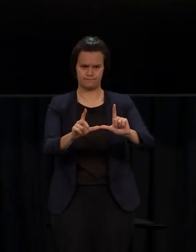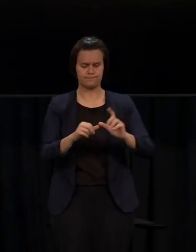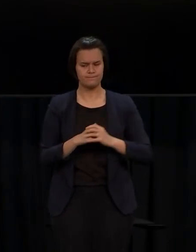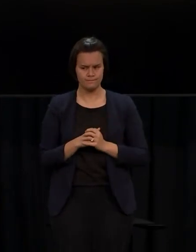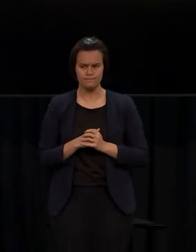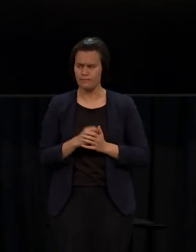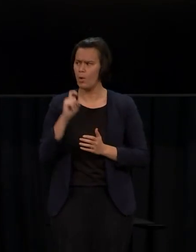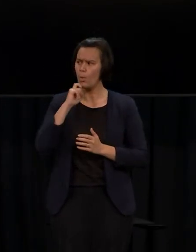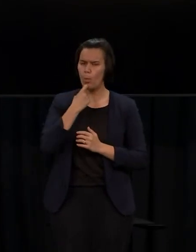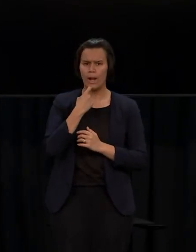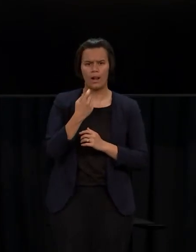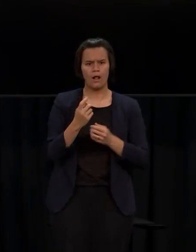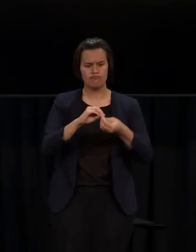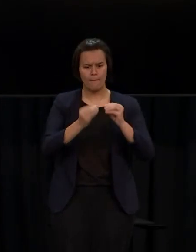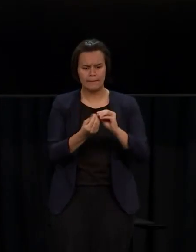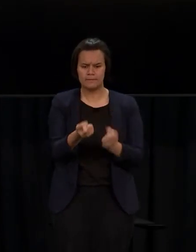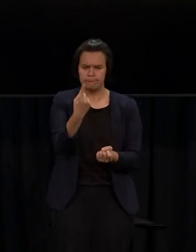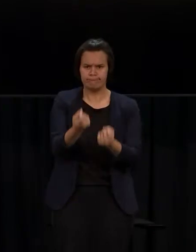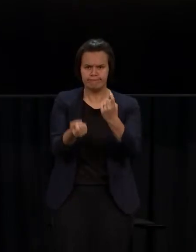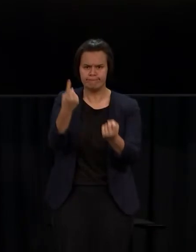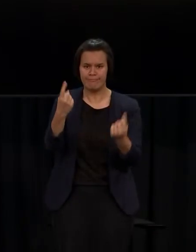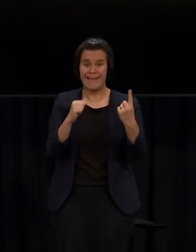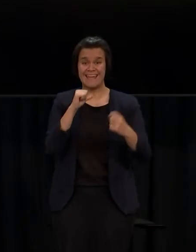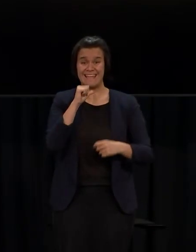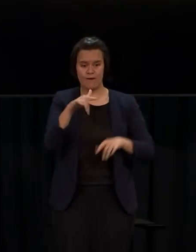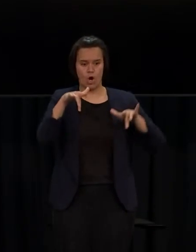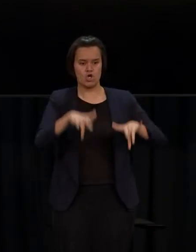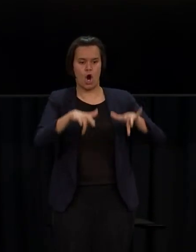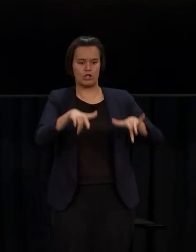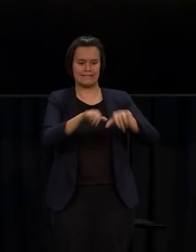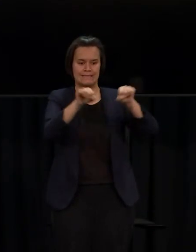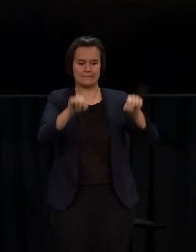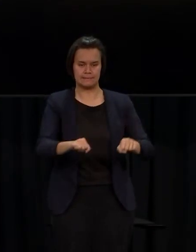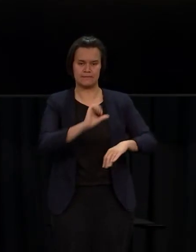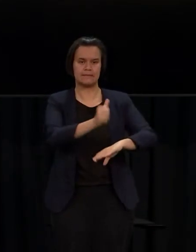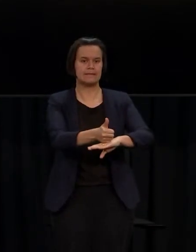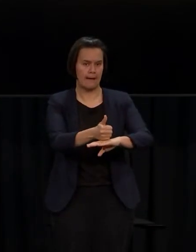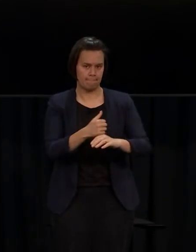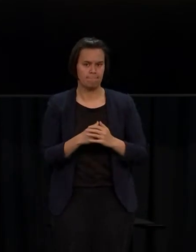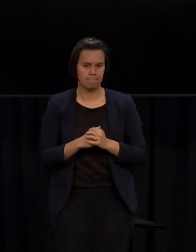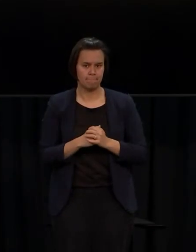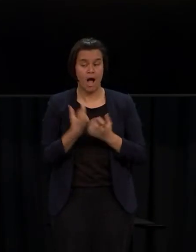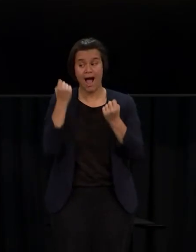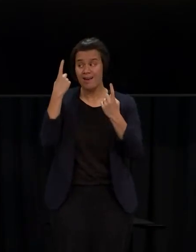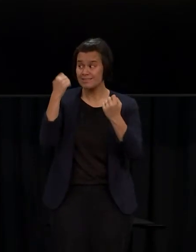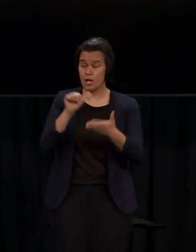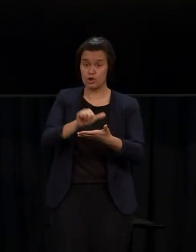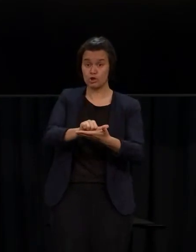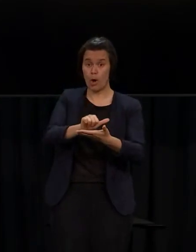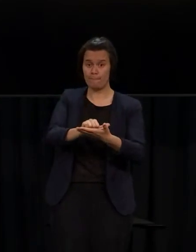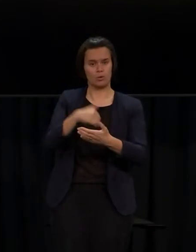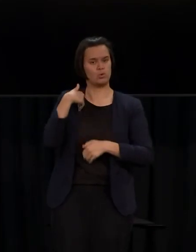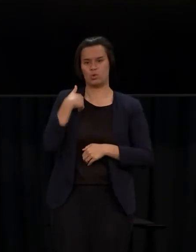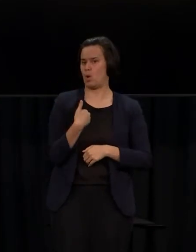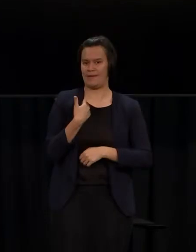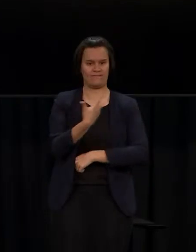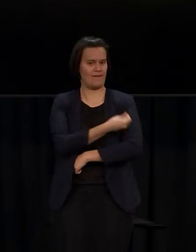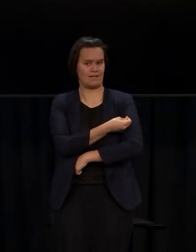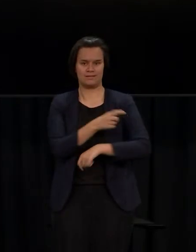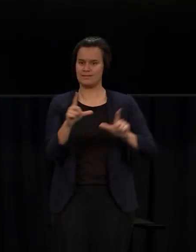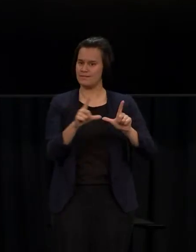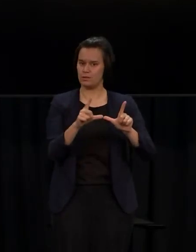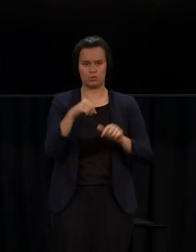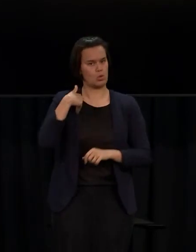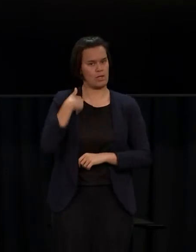into problems soon, aren't you, without having those vaccine certificates in place. I appreciate retail, it doesn't require them, but if you want to do more, you are going